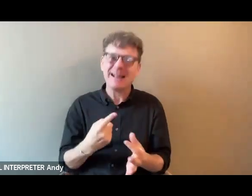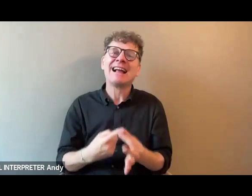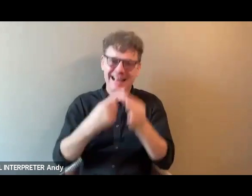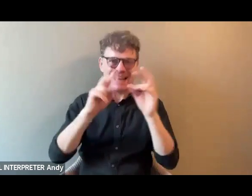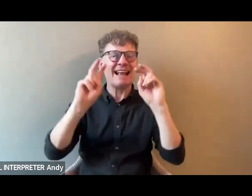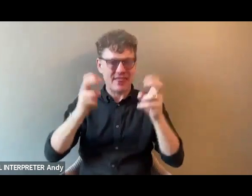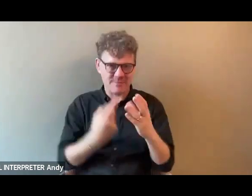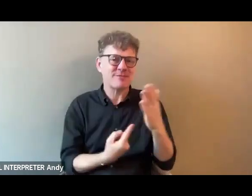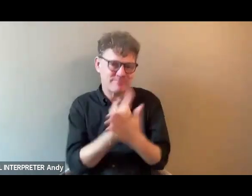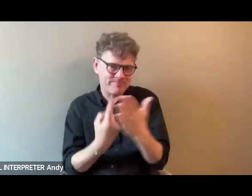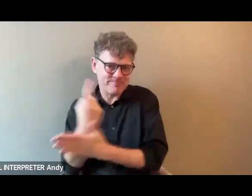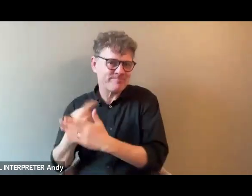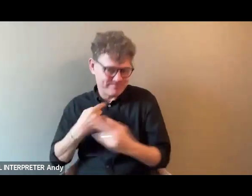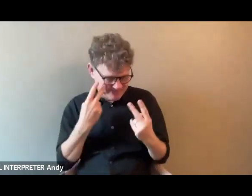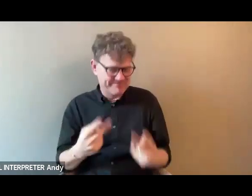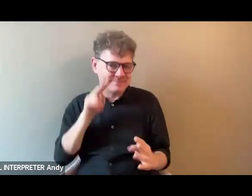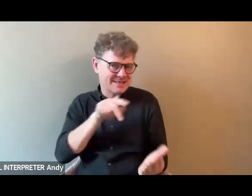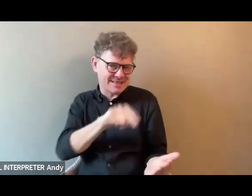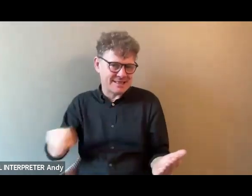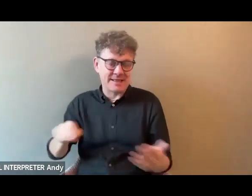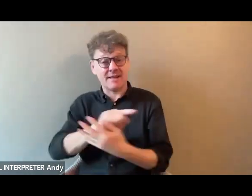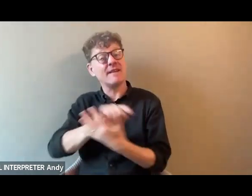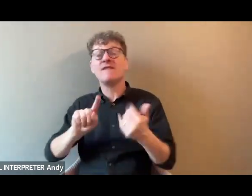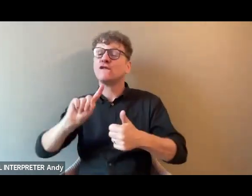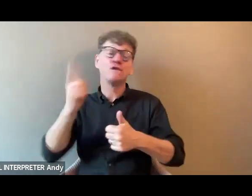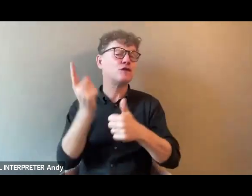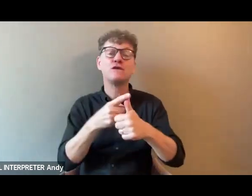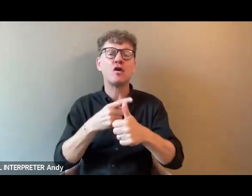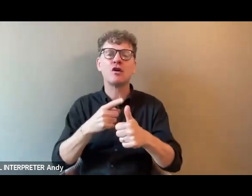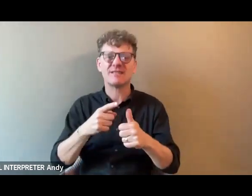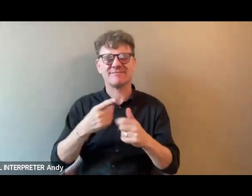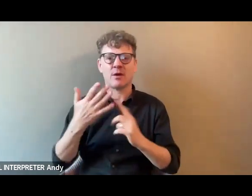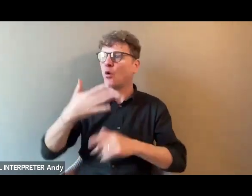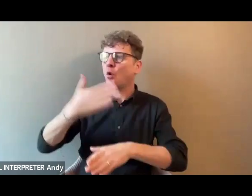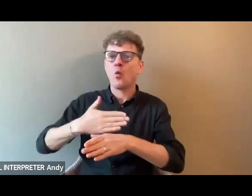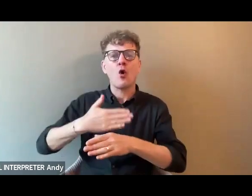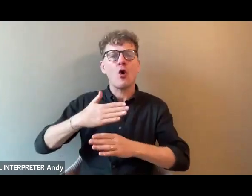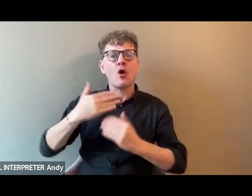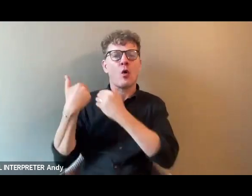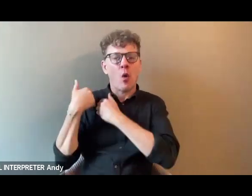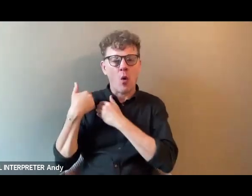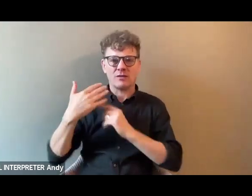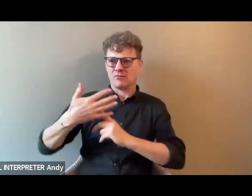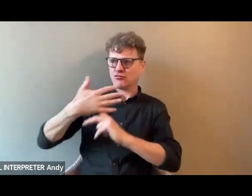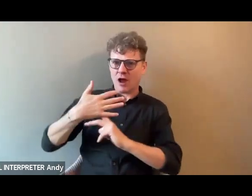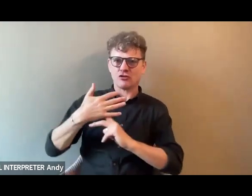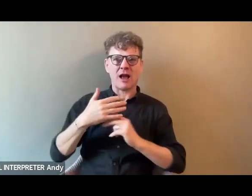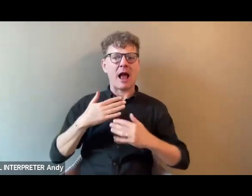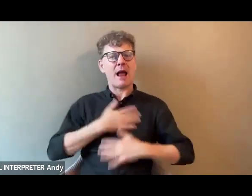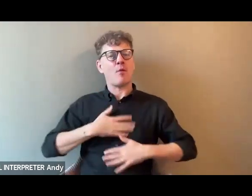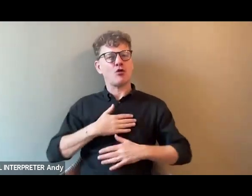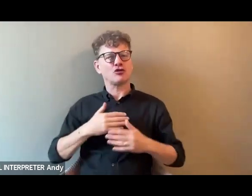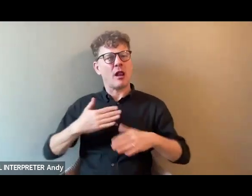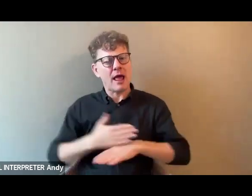take you through in a moment. So the first one is about workload pressures and emotional labor. So many of